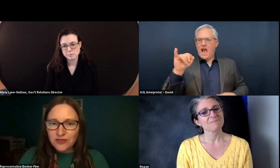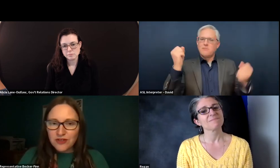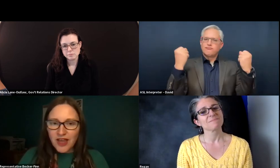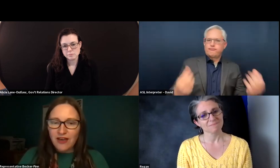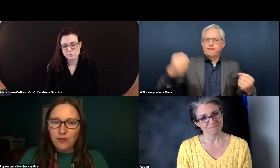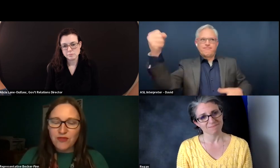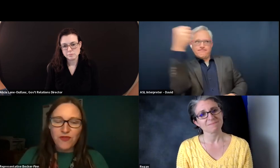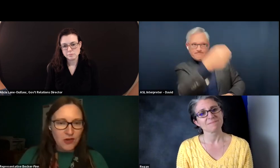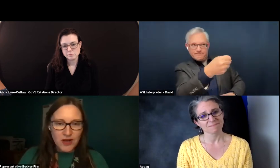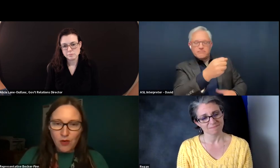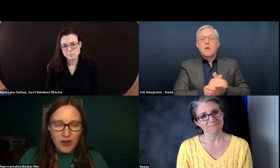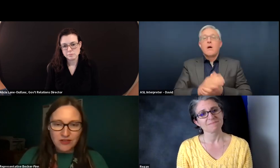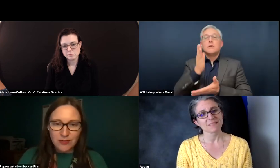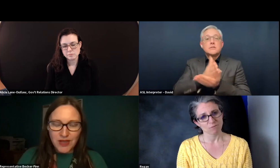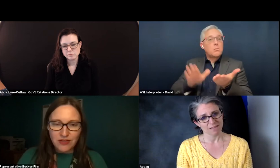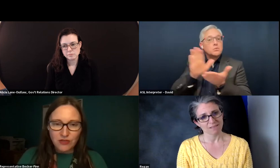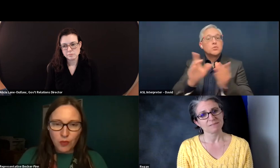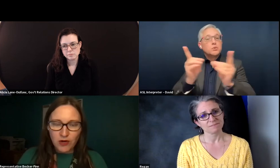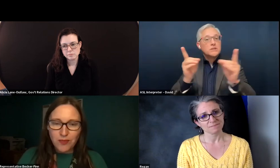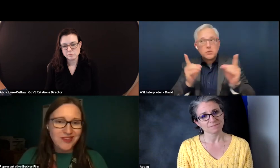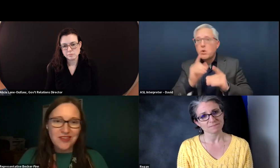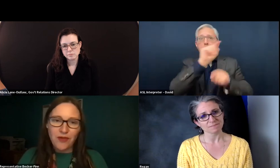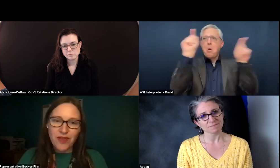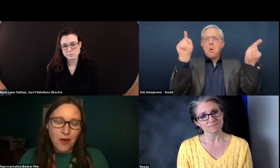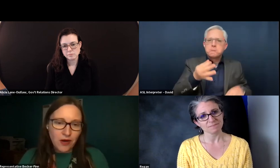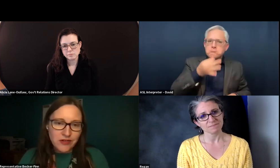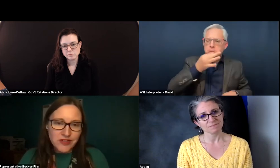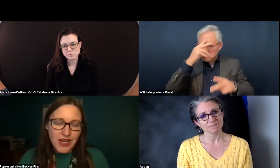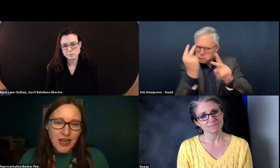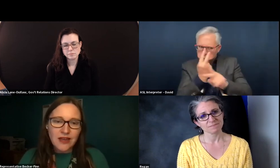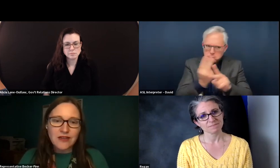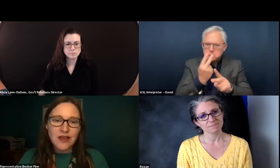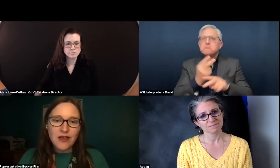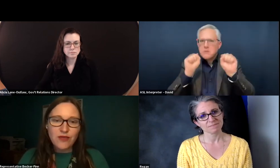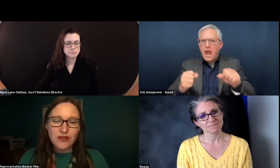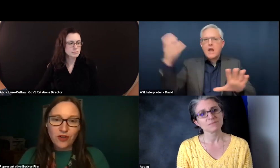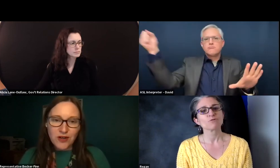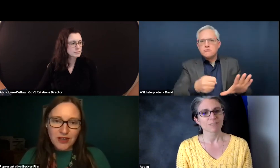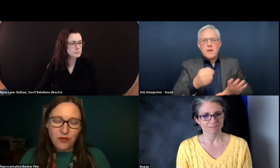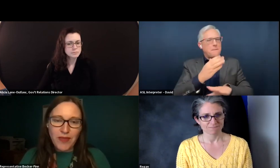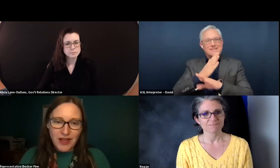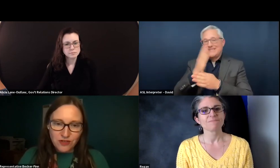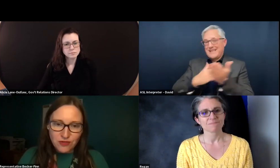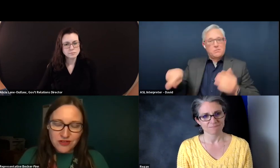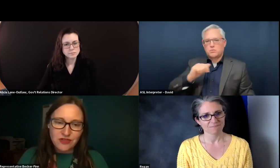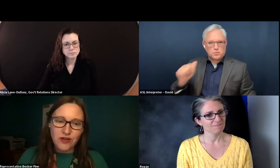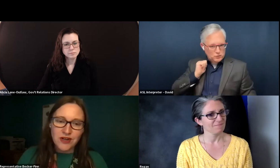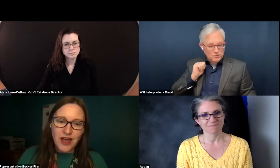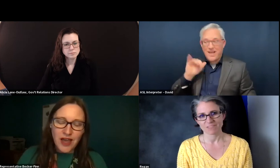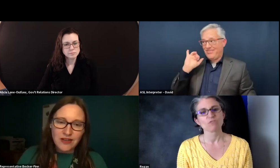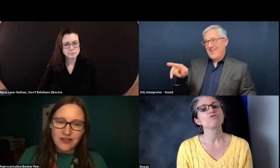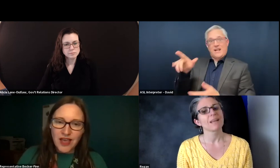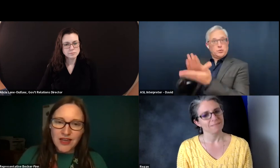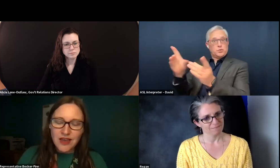school districts have been figuring out ways to make this work, but some of them aren't. And the attorney from that school